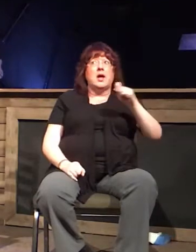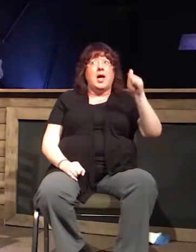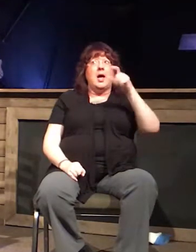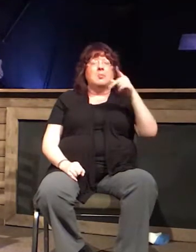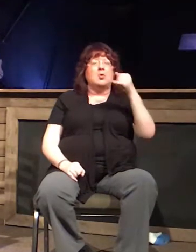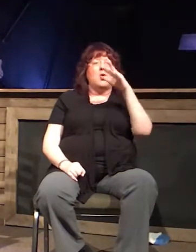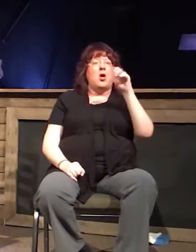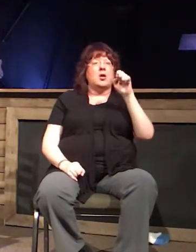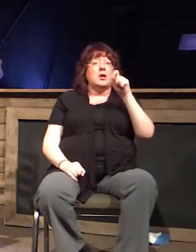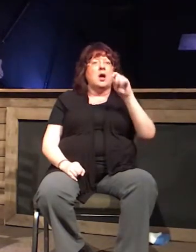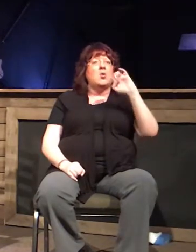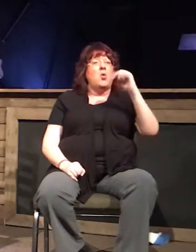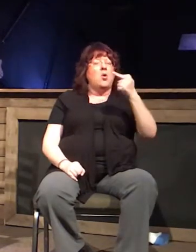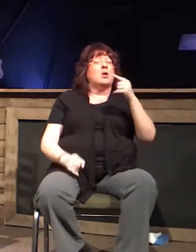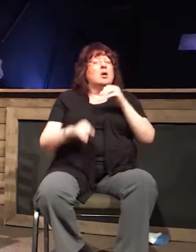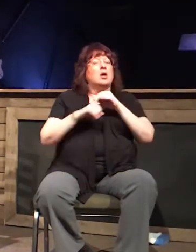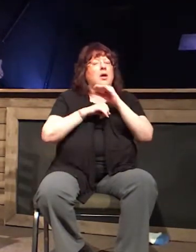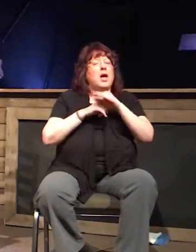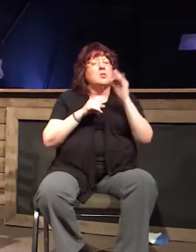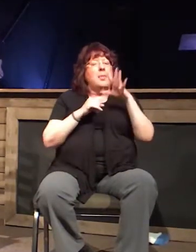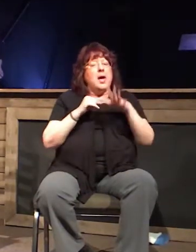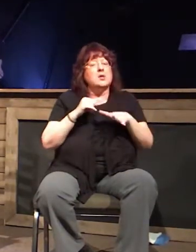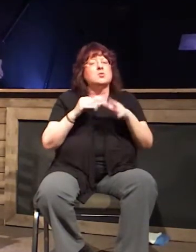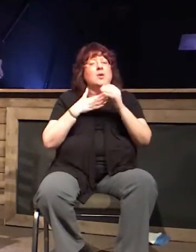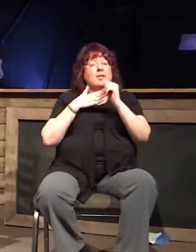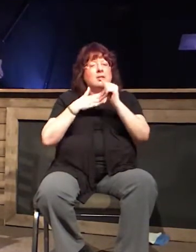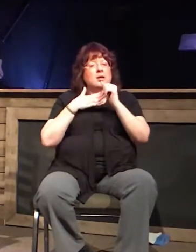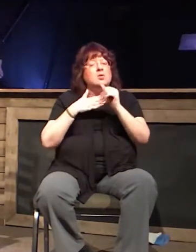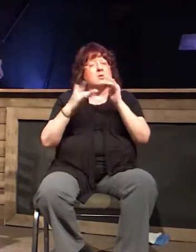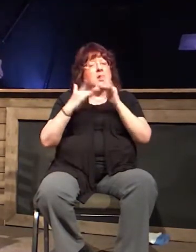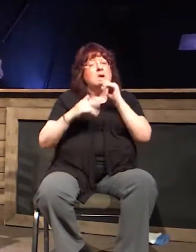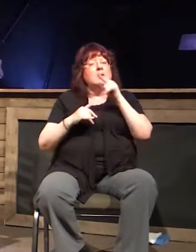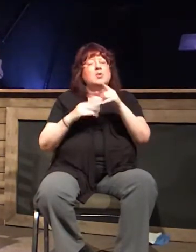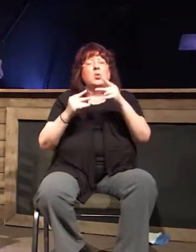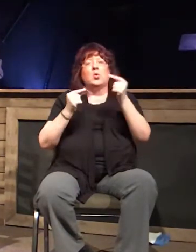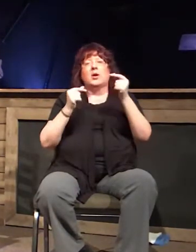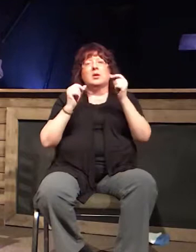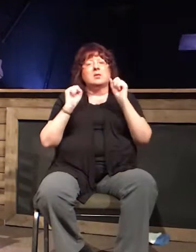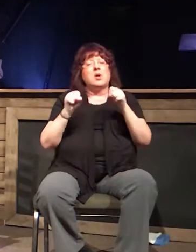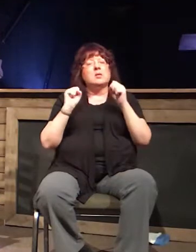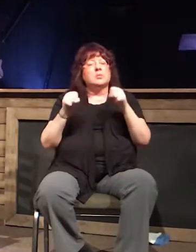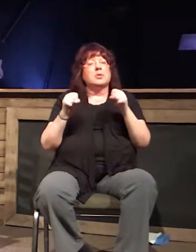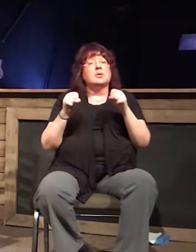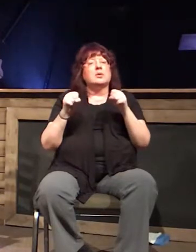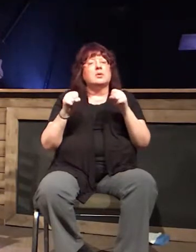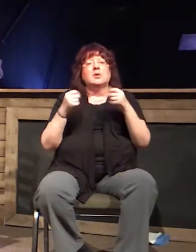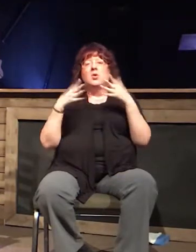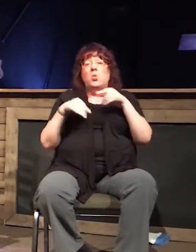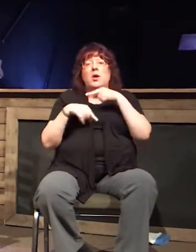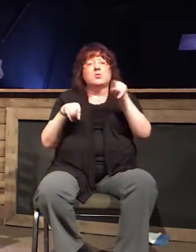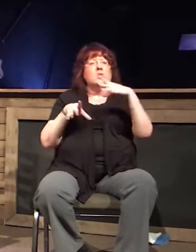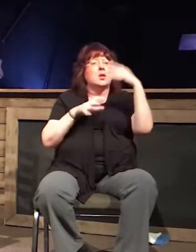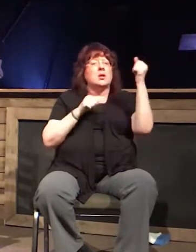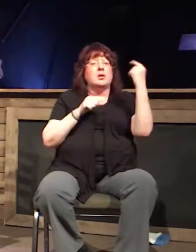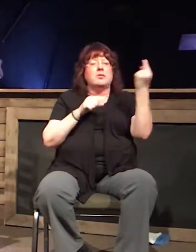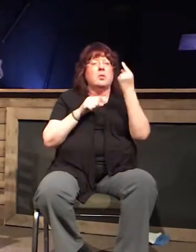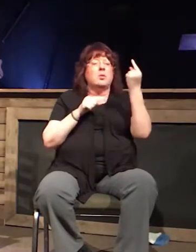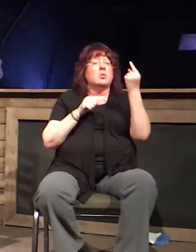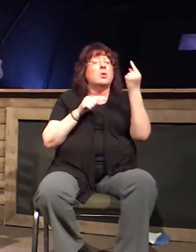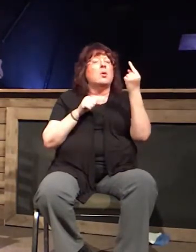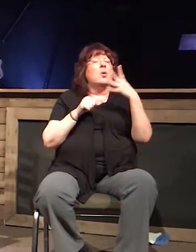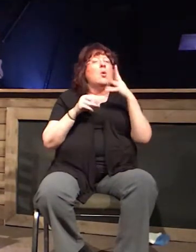wellness@pureheart.org. Email us along with one of our counselors, one of our pastors, one of our leaders. Be in touch with you as quickly as possible. We don't want you to walk alone.